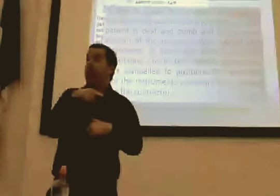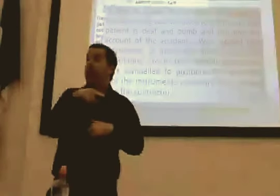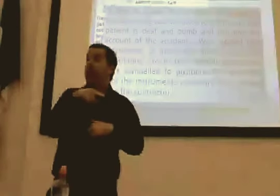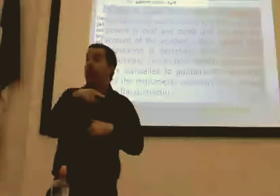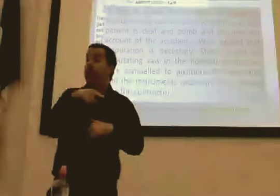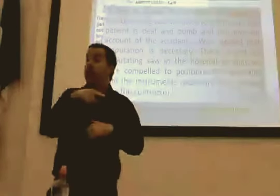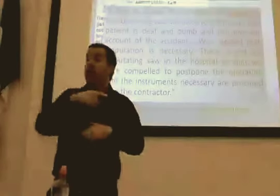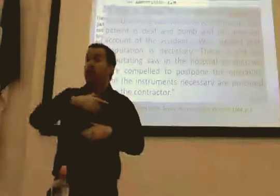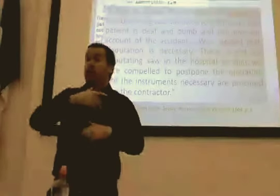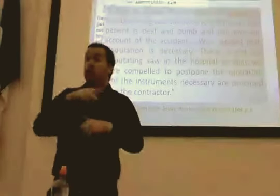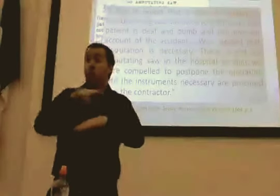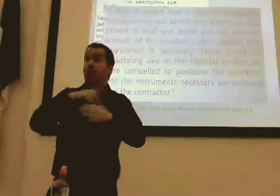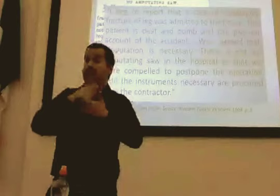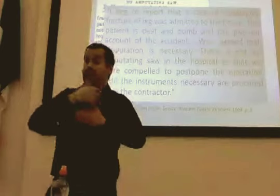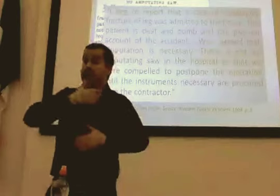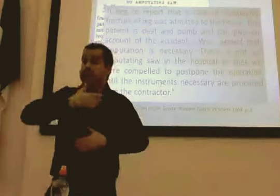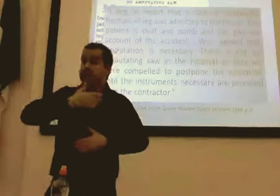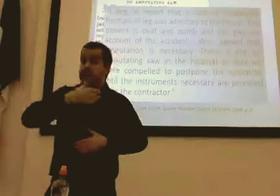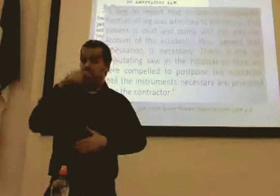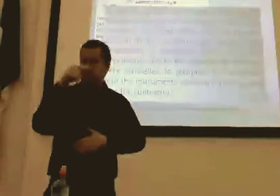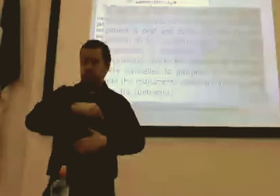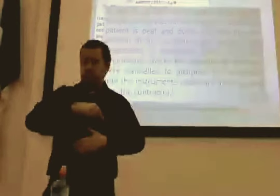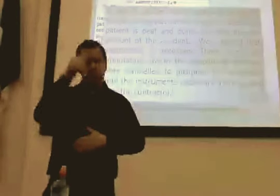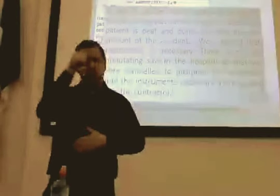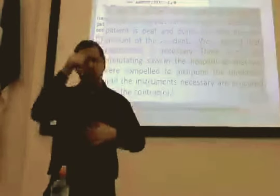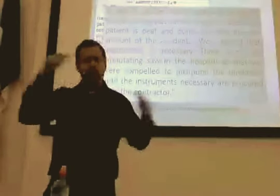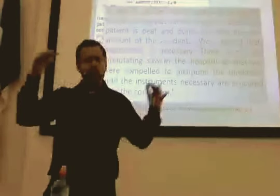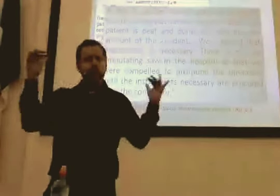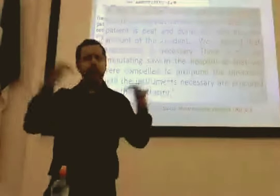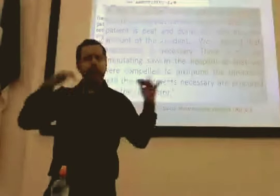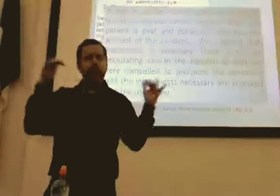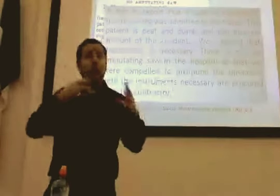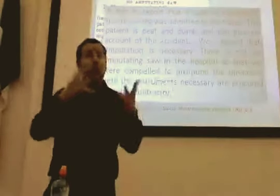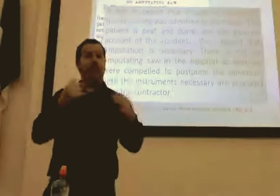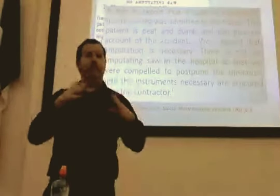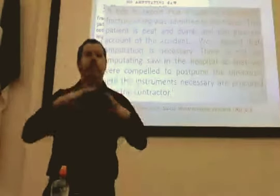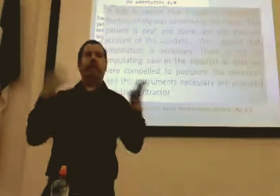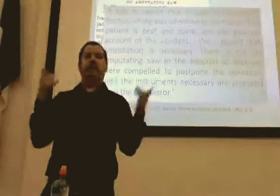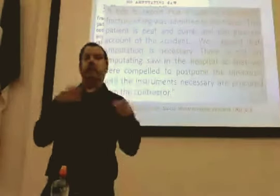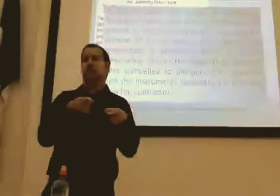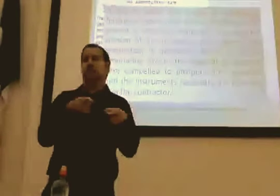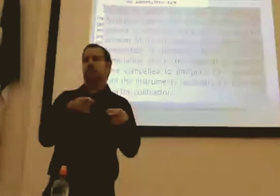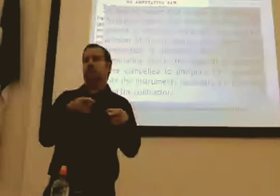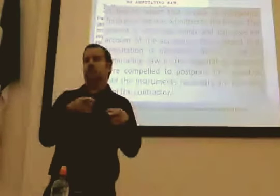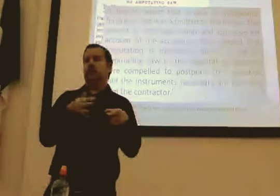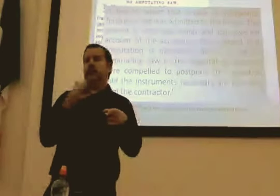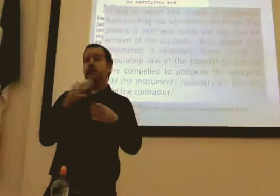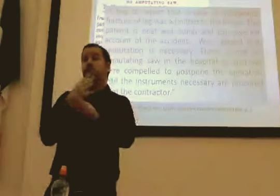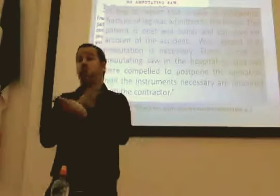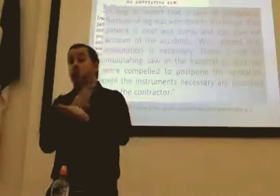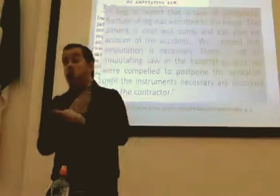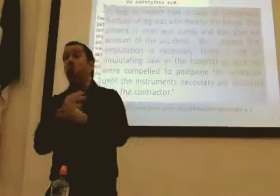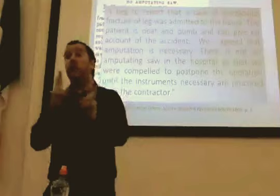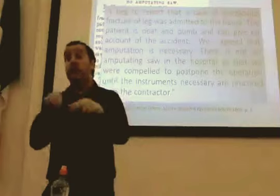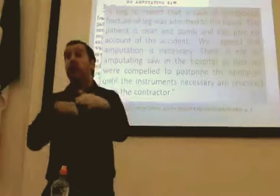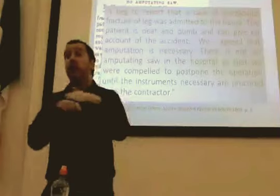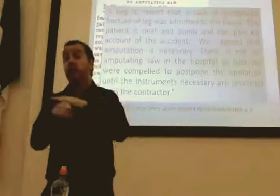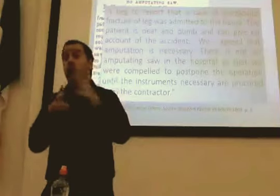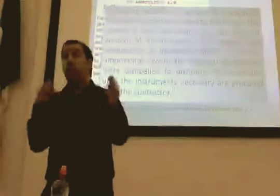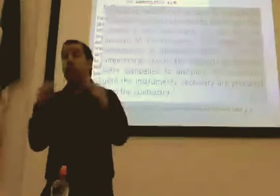Like I said, the workhouses had an infirmary attached to them, and they were always very popular with people because they were free